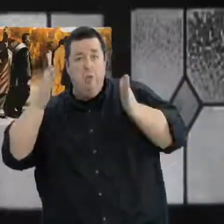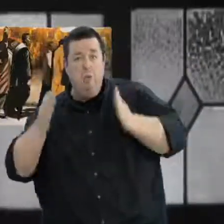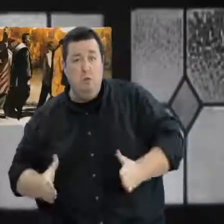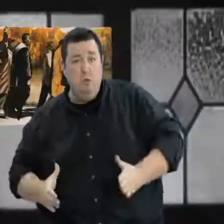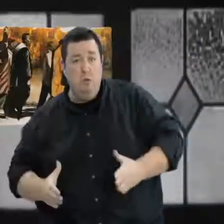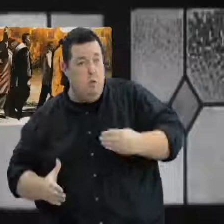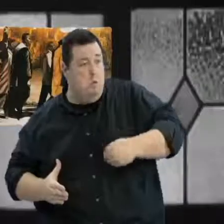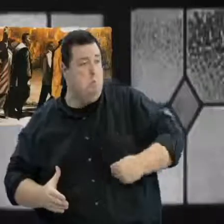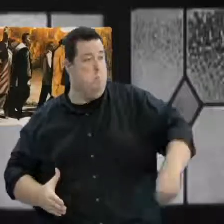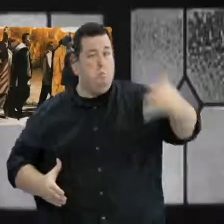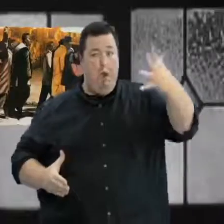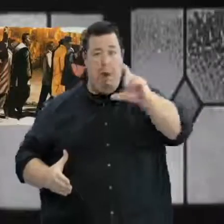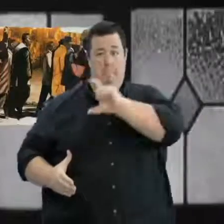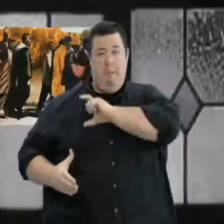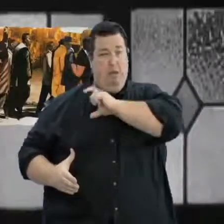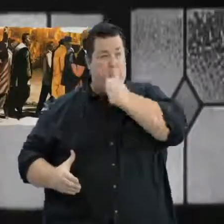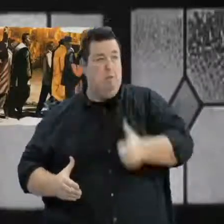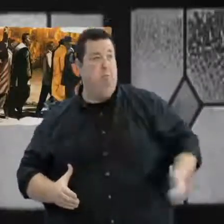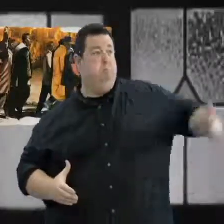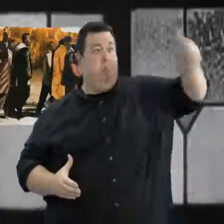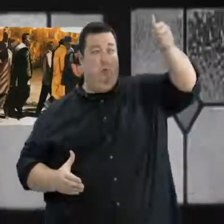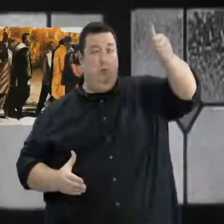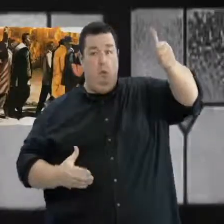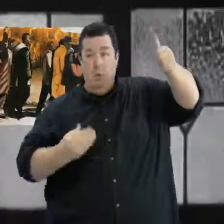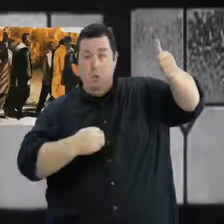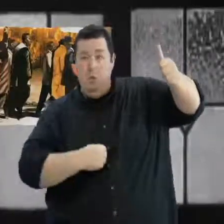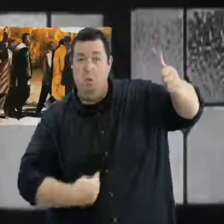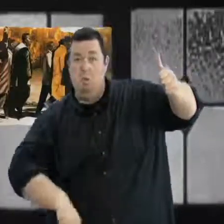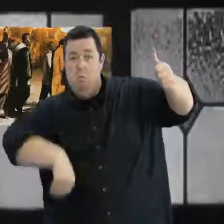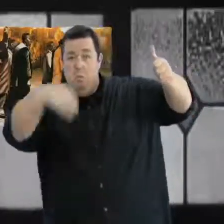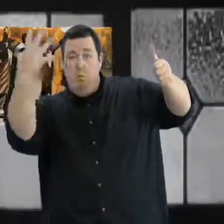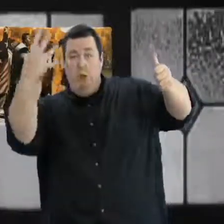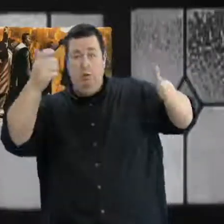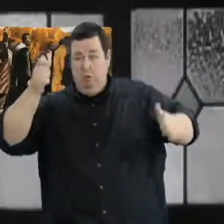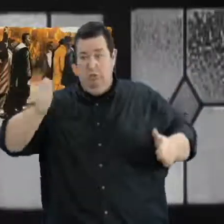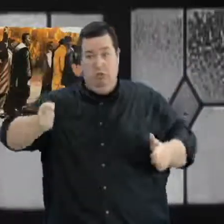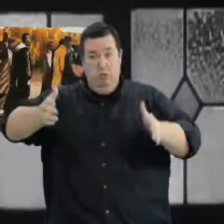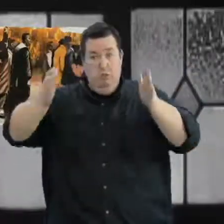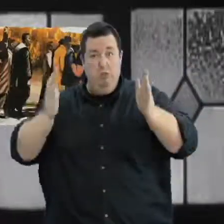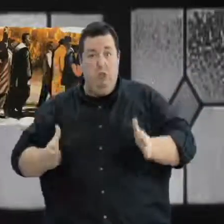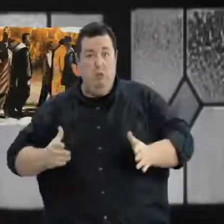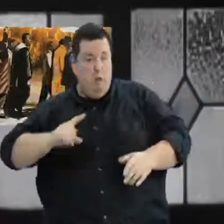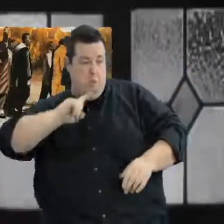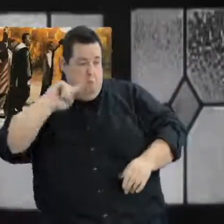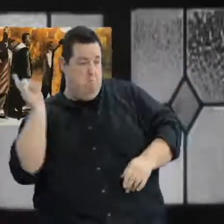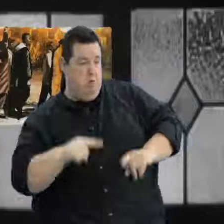Mayors and governors and police chiefs and judges ordered them to stop, but they kept on marching.